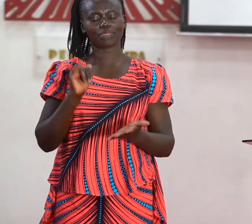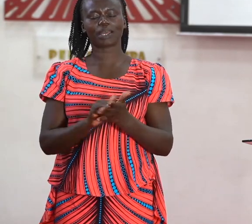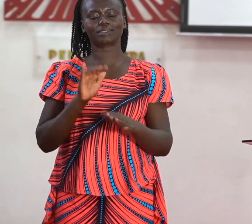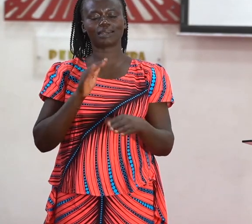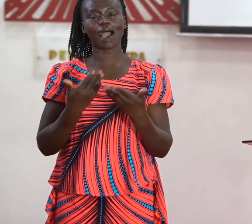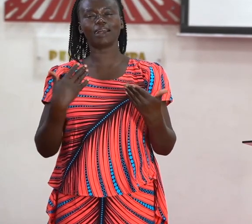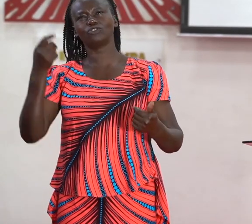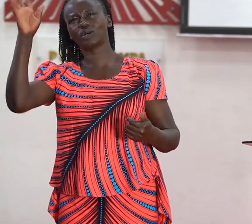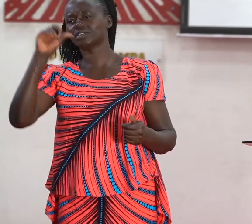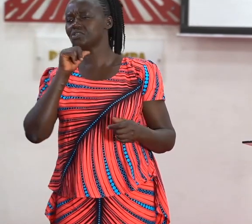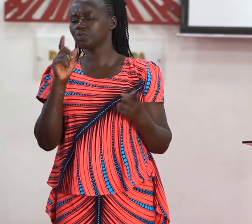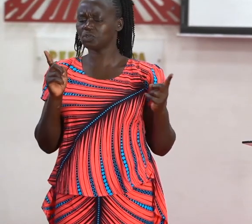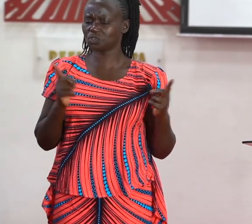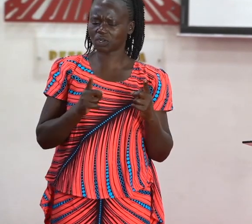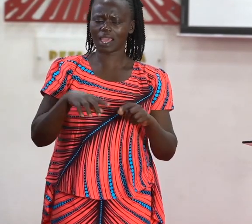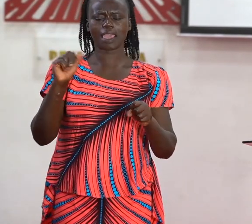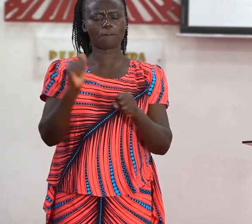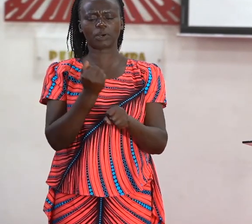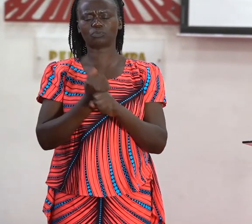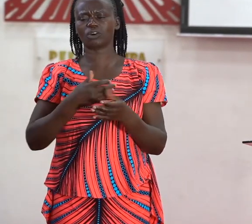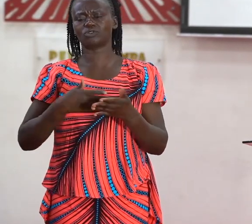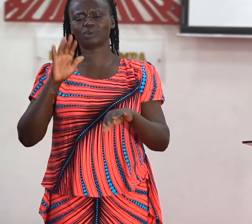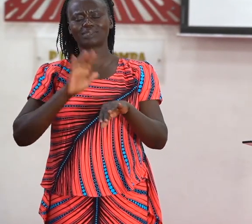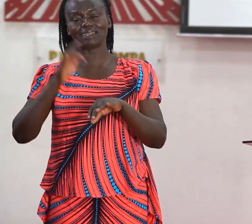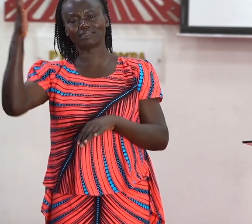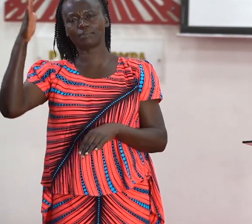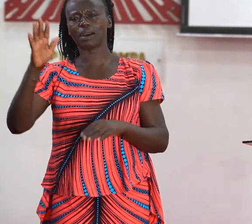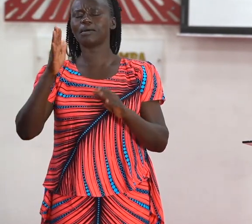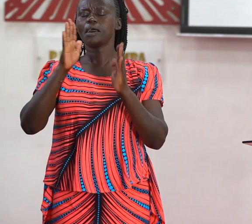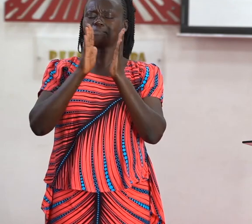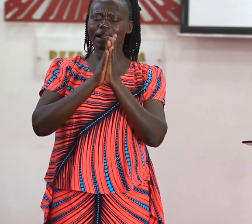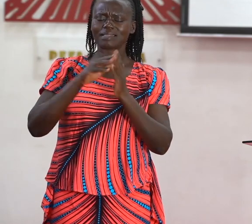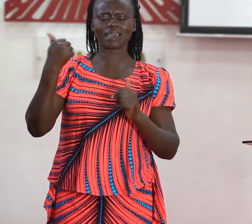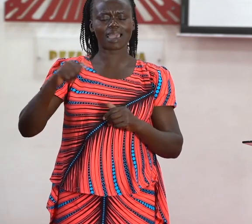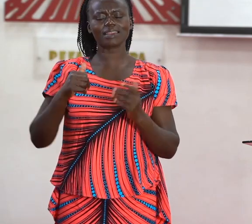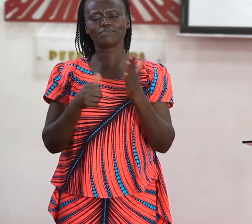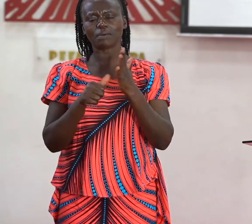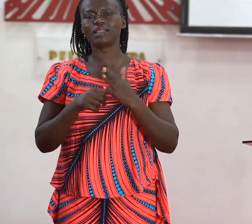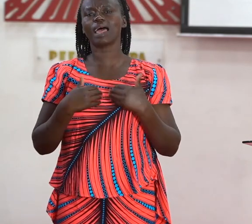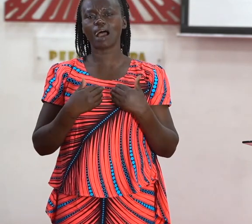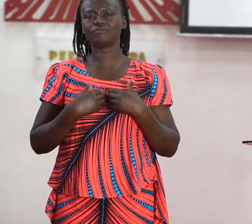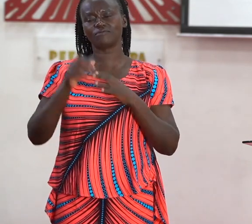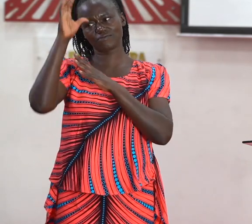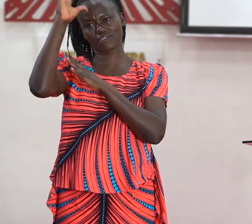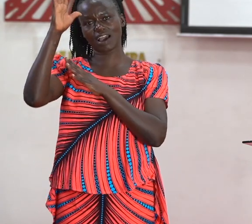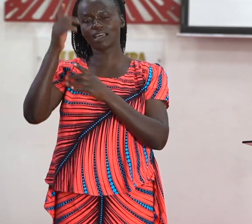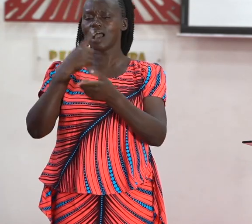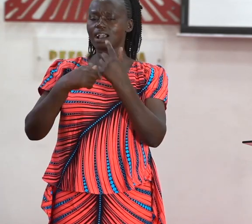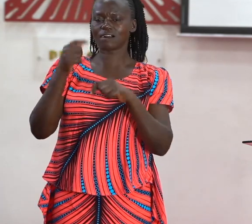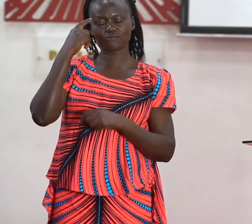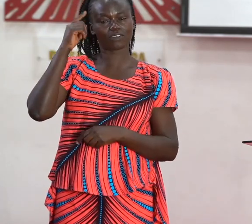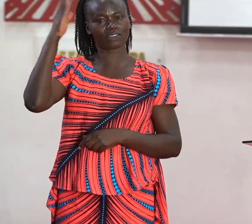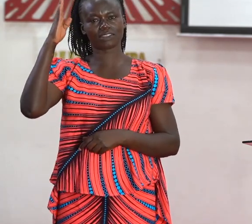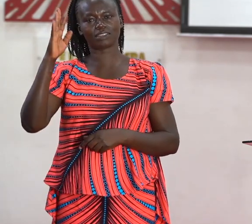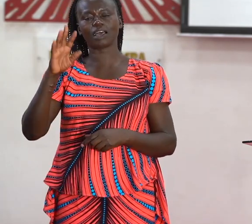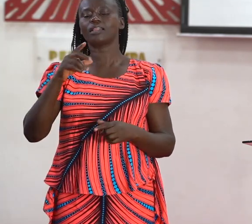that it cannot be able to reach them. But wherever they are, in whatever situation they are in, my Father, may you come through for them. Even as we go